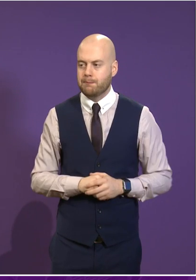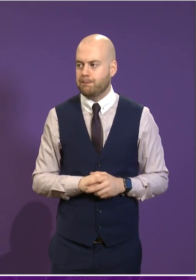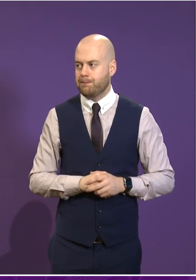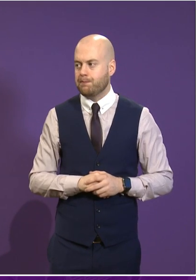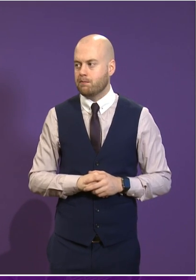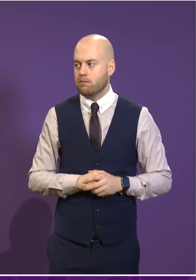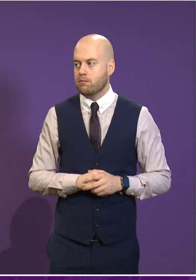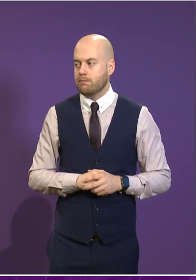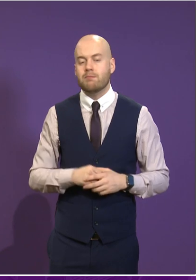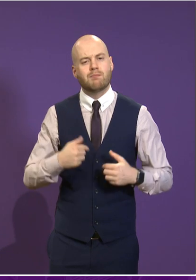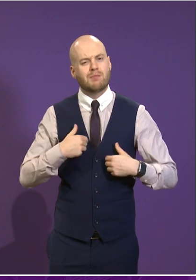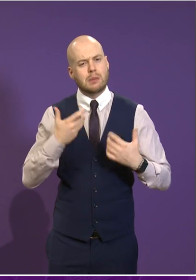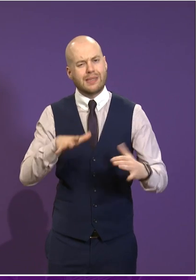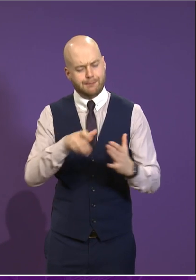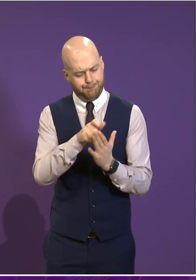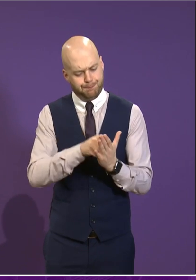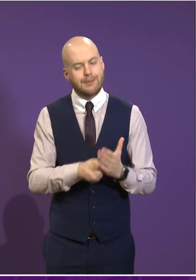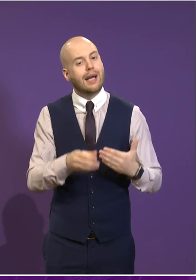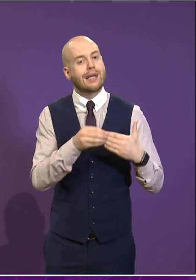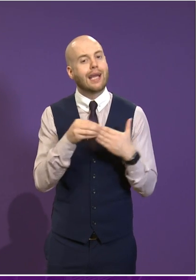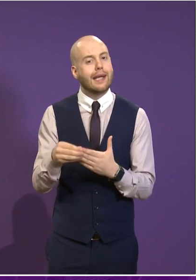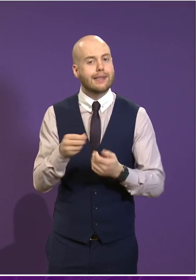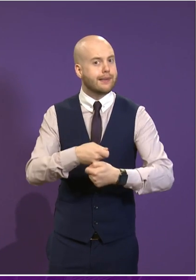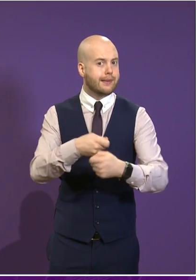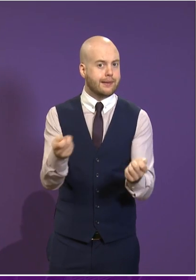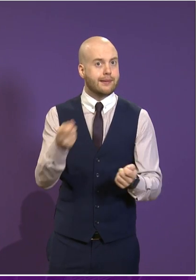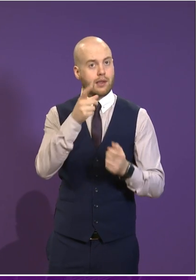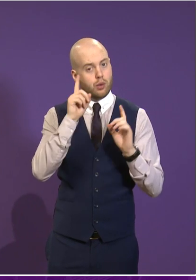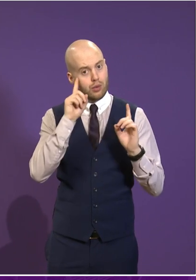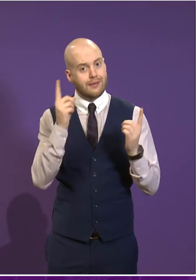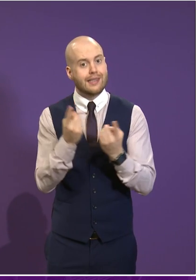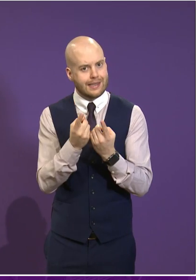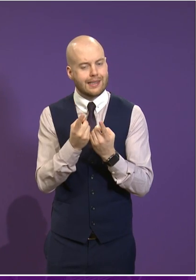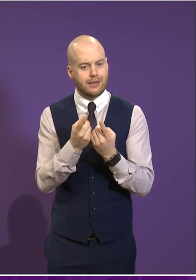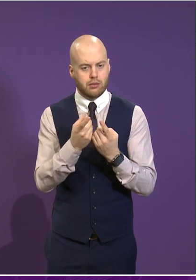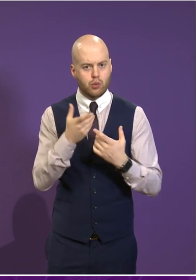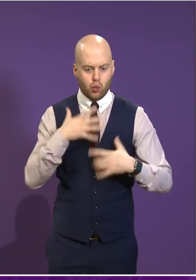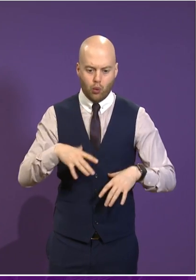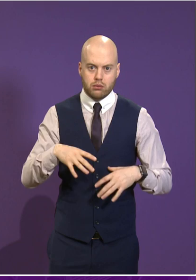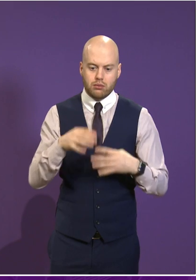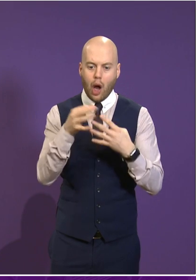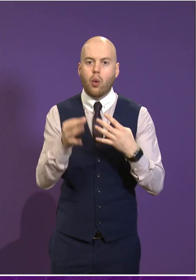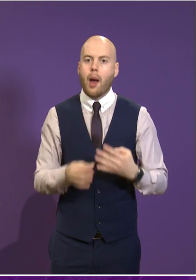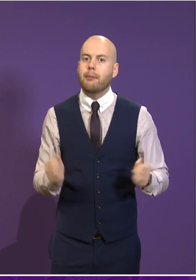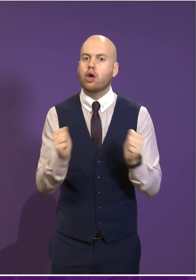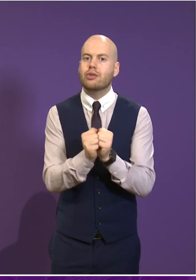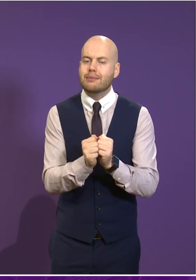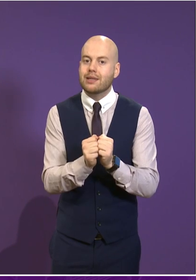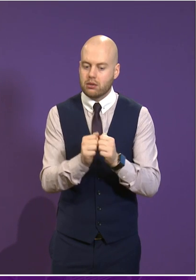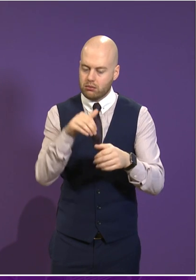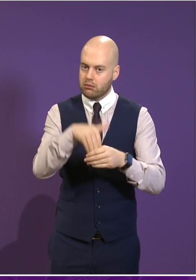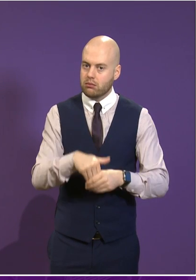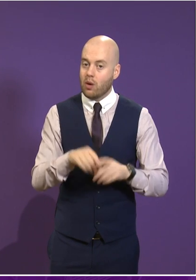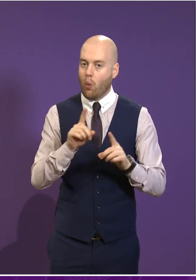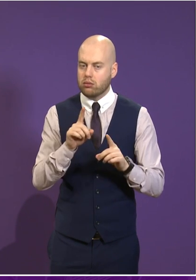issue guidance to universities on what we would like to see in an outcome agreement, and that contains